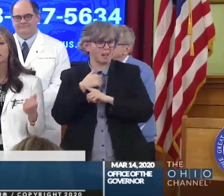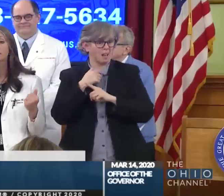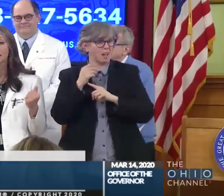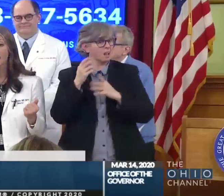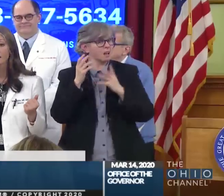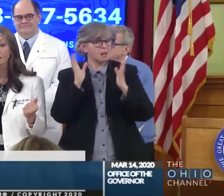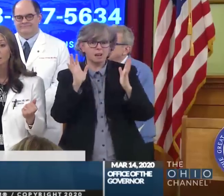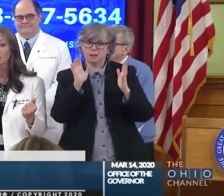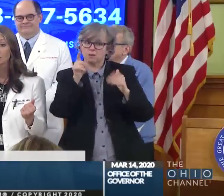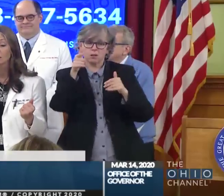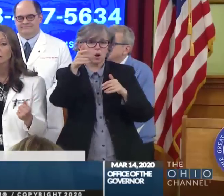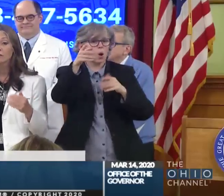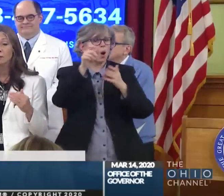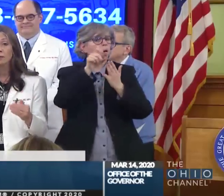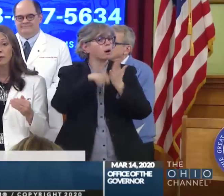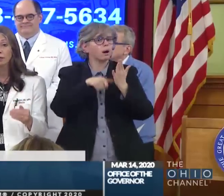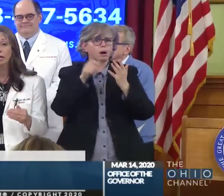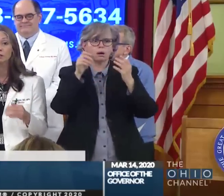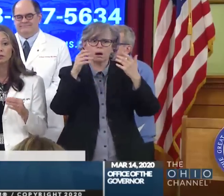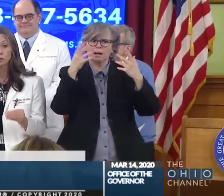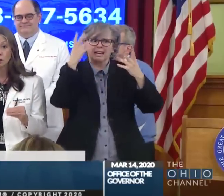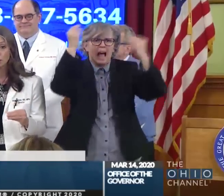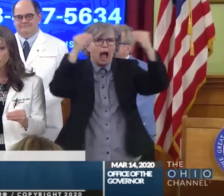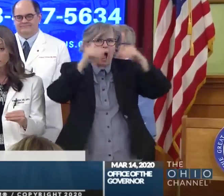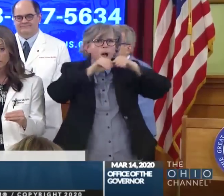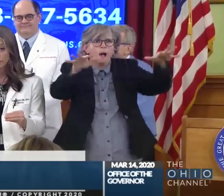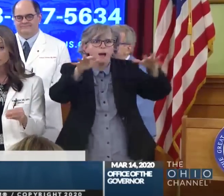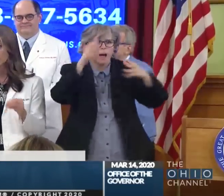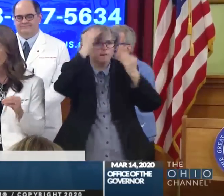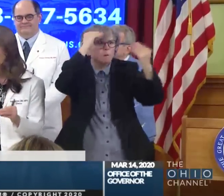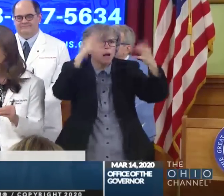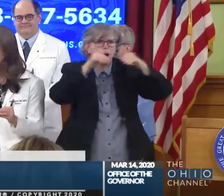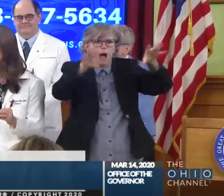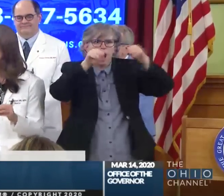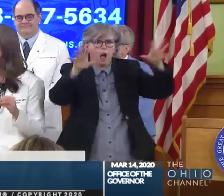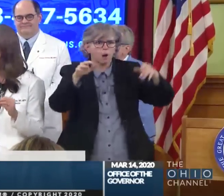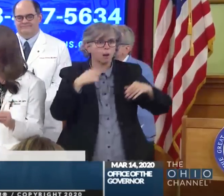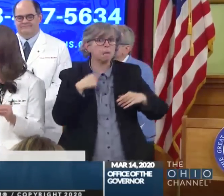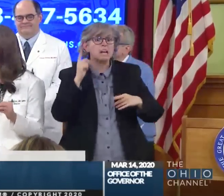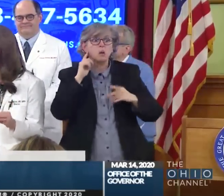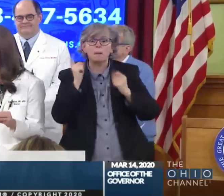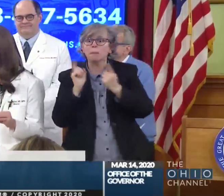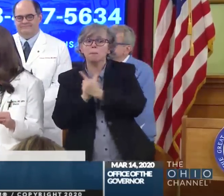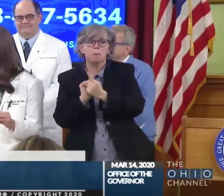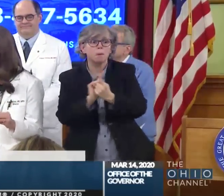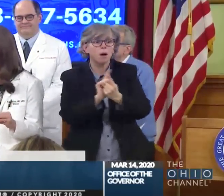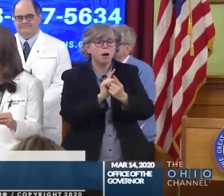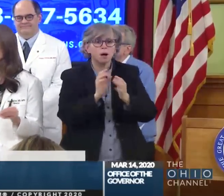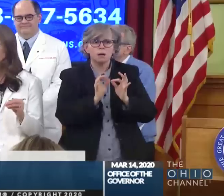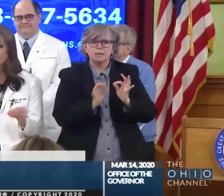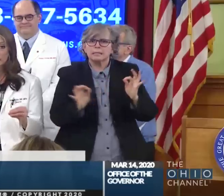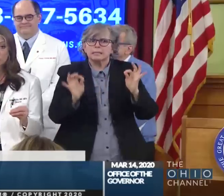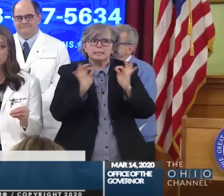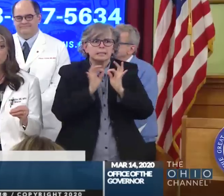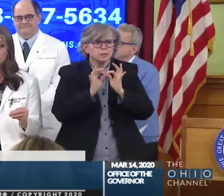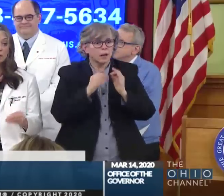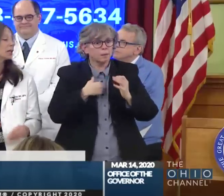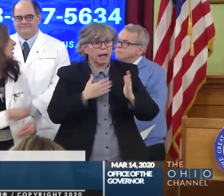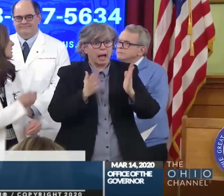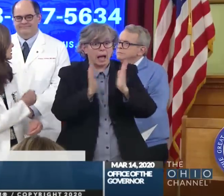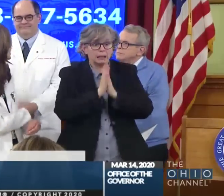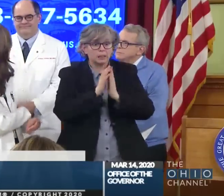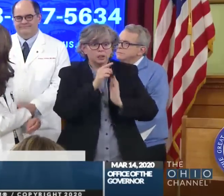because the things that I hear from the front lines are so important right now. So I ask you, go out to those local health departments and find out what is